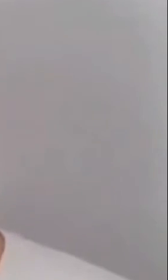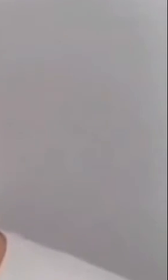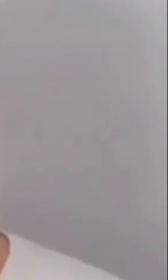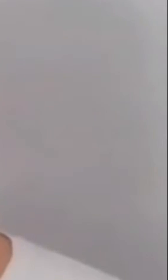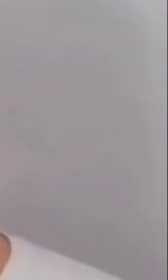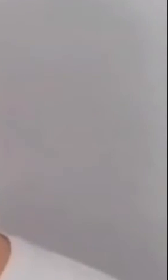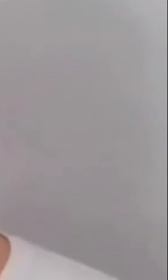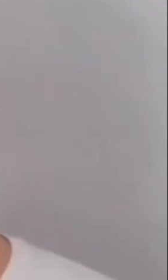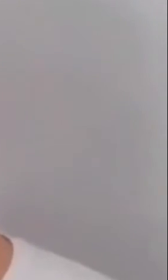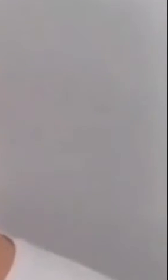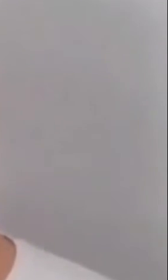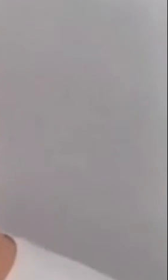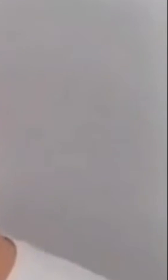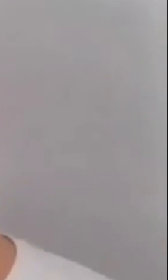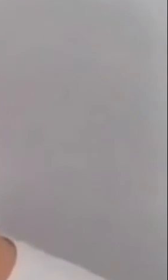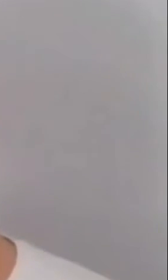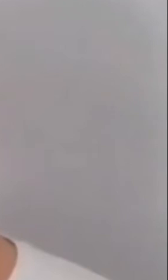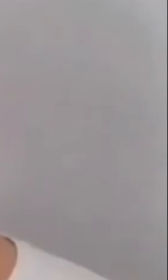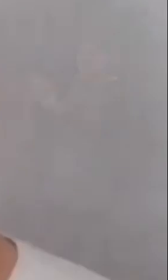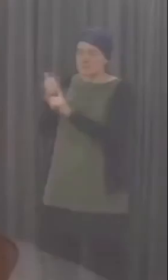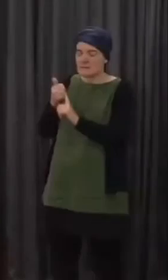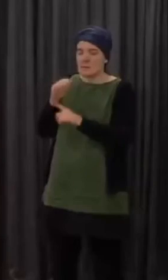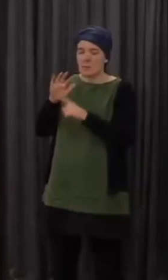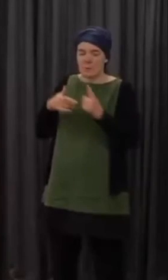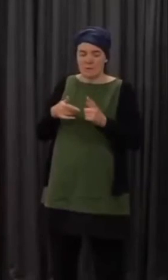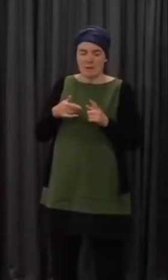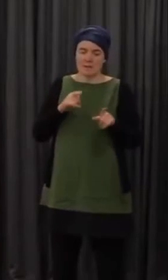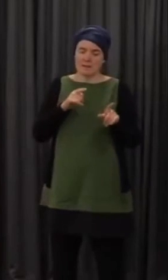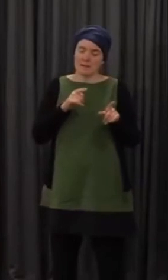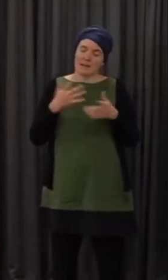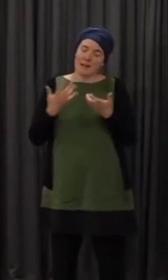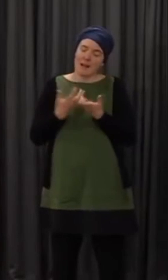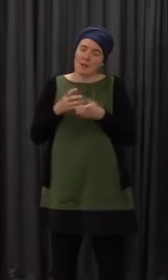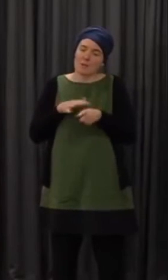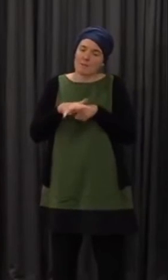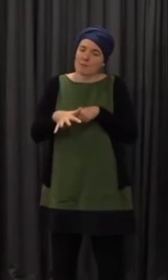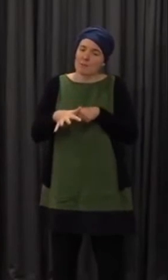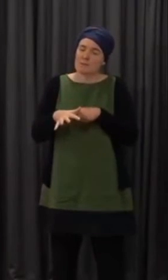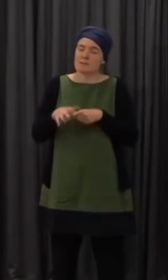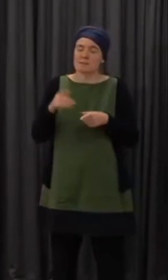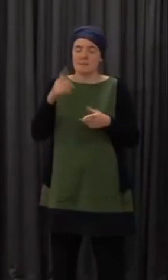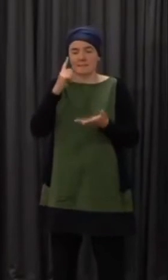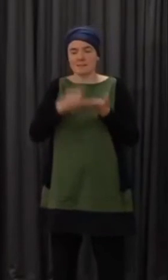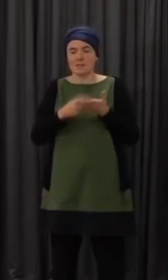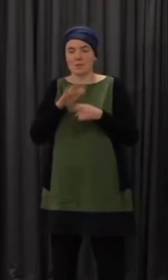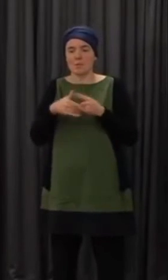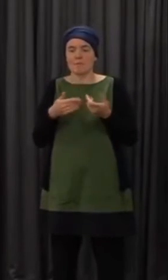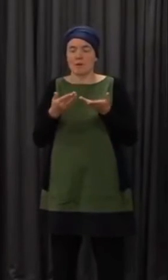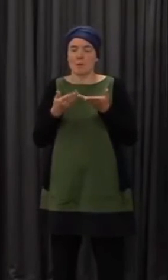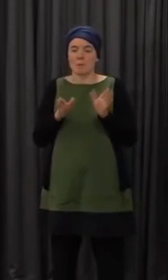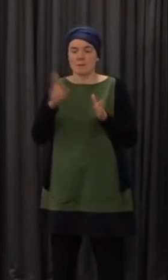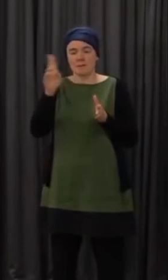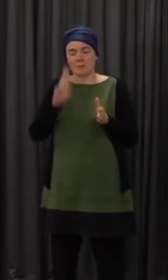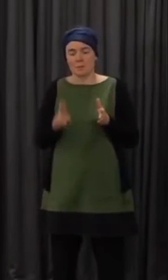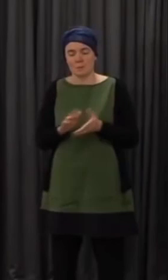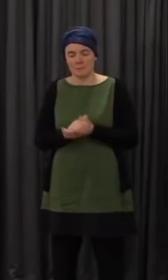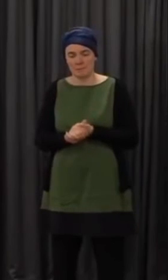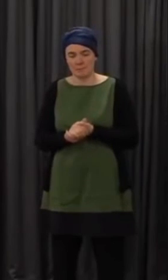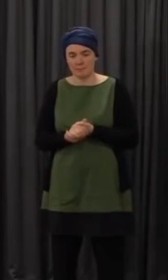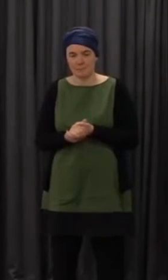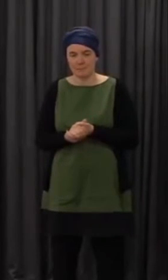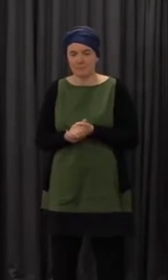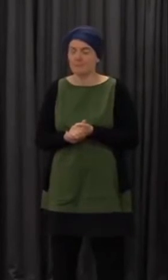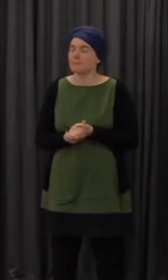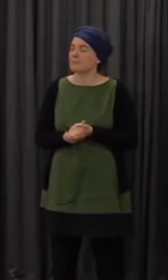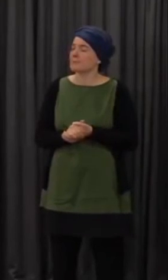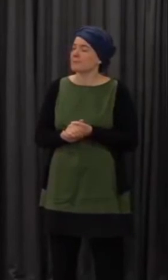considerations about the reopenings of schools? So the science we saw in the very beginning, Adam, said that this